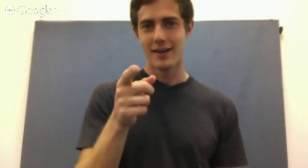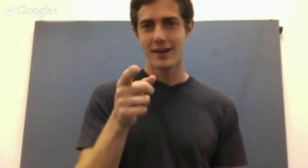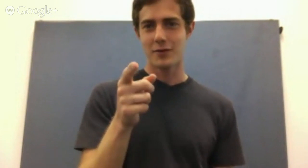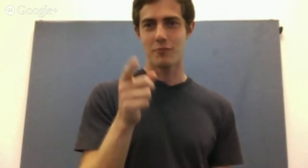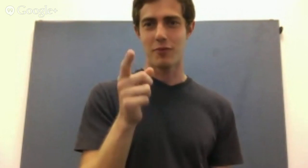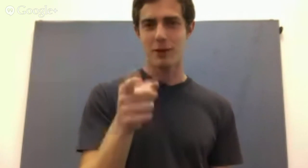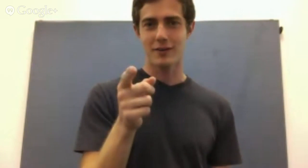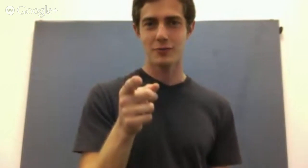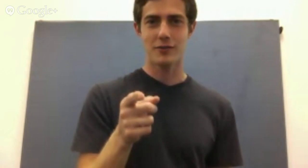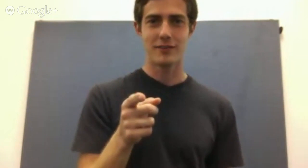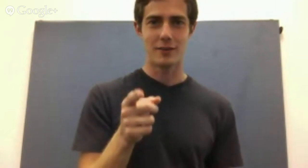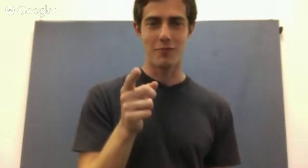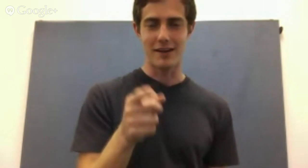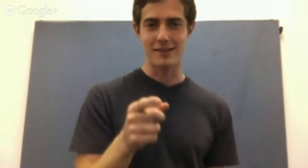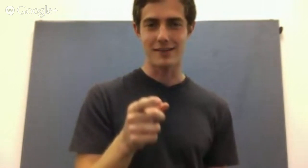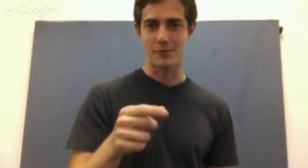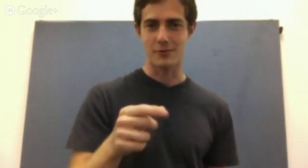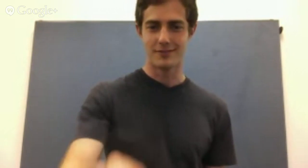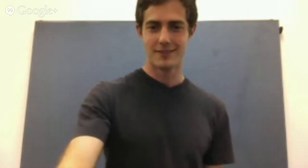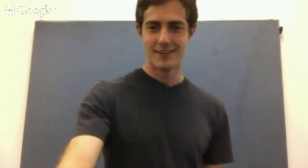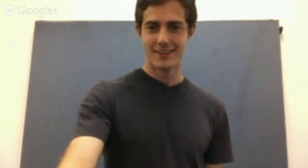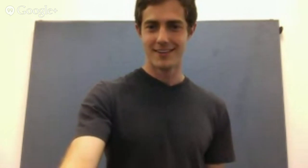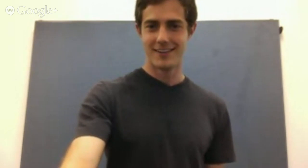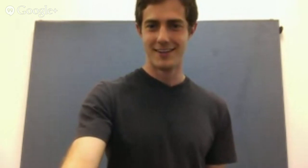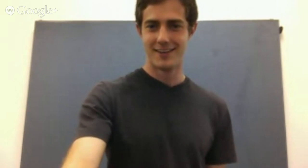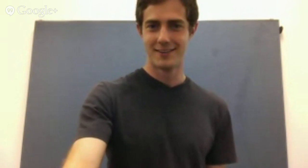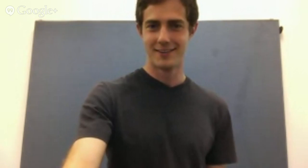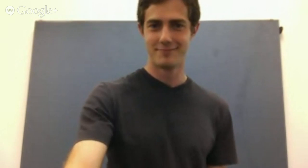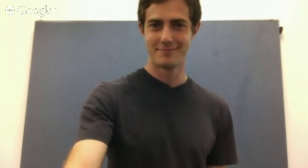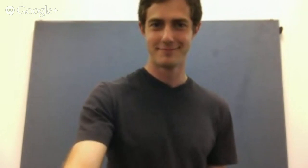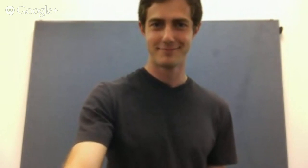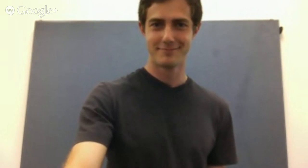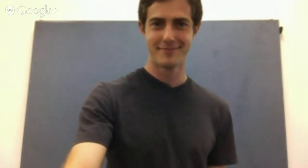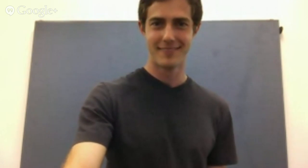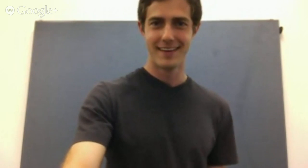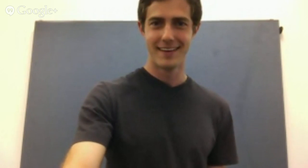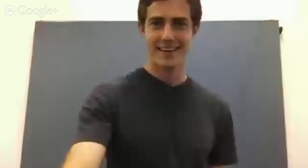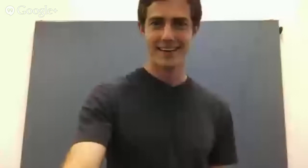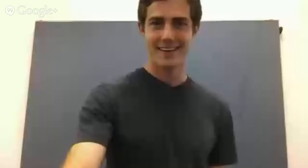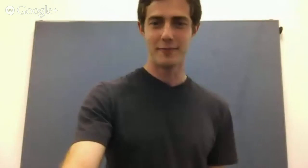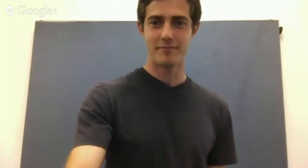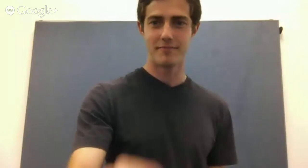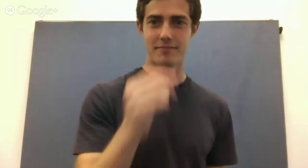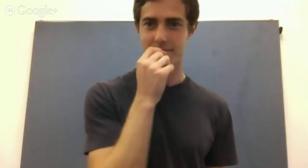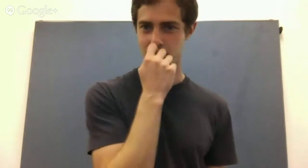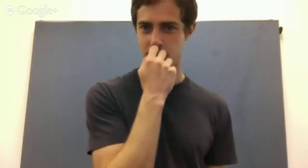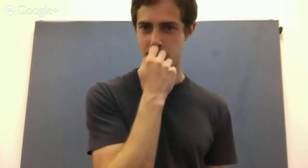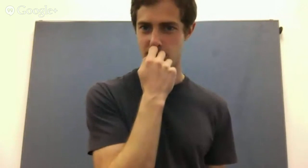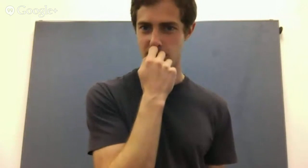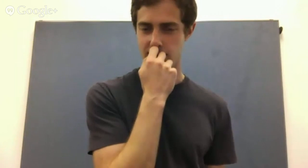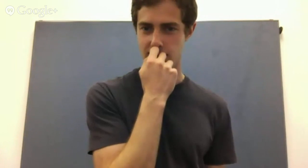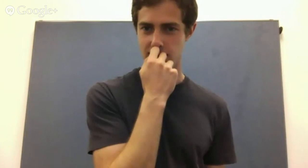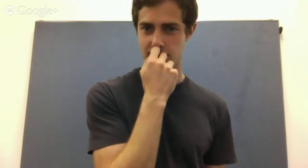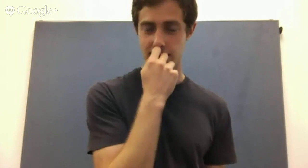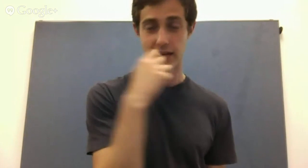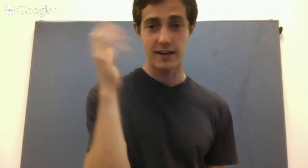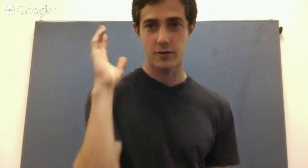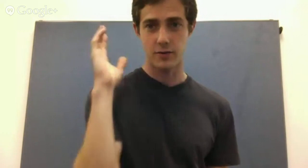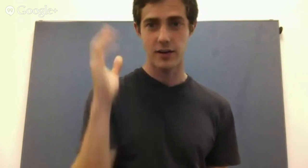Your bark is worse than your bite, Google. Yeah, Creative